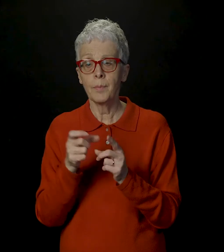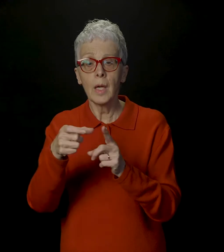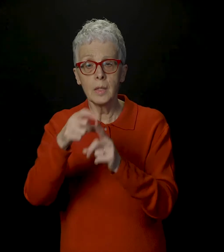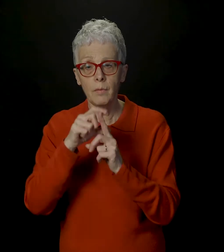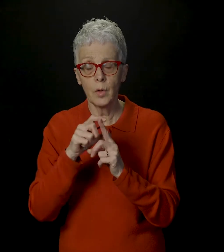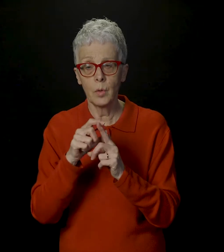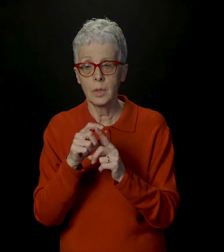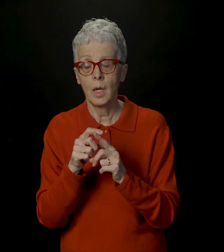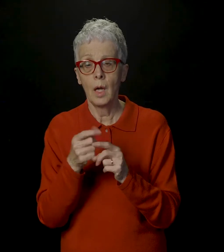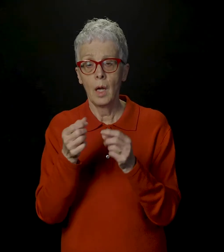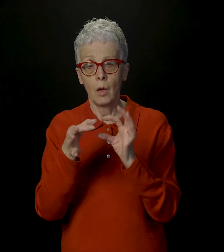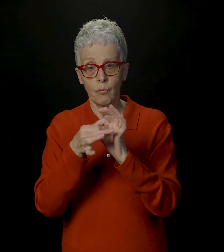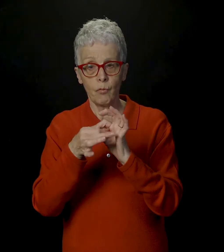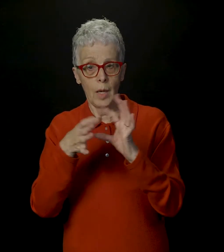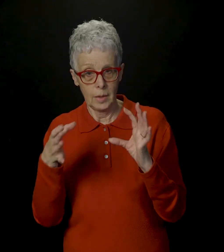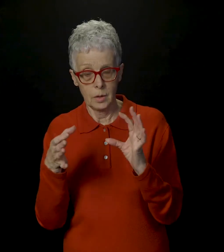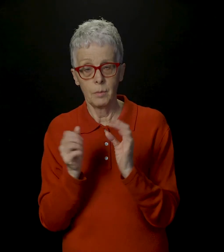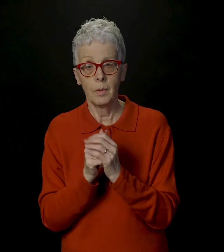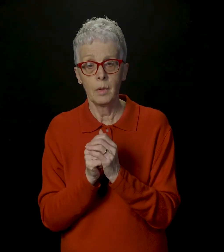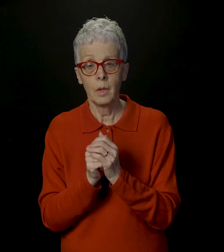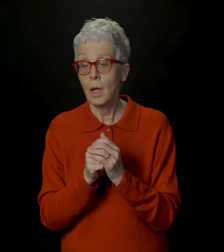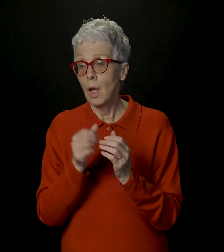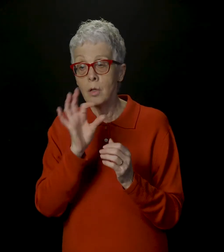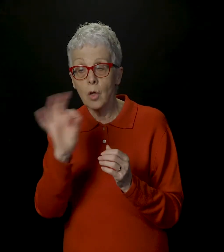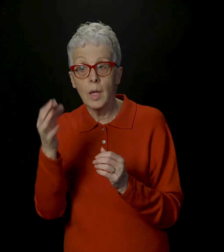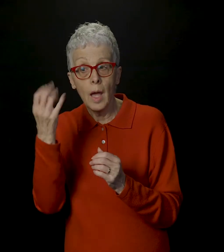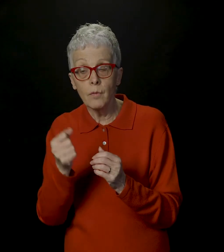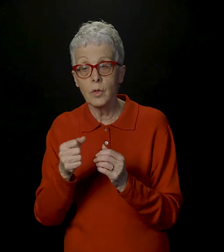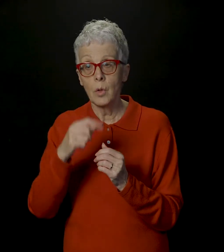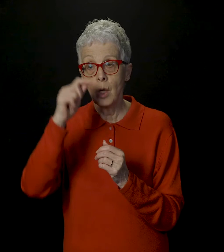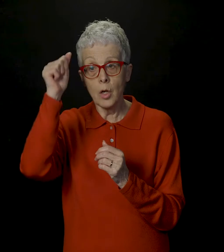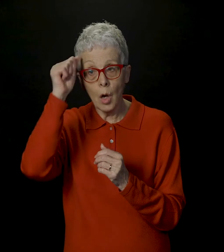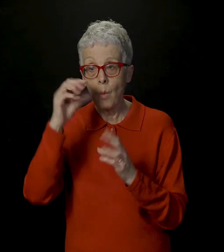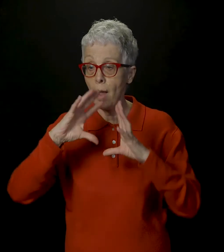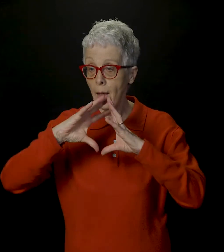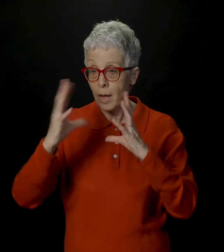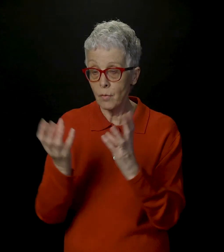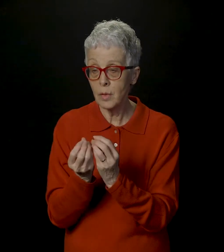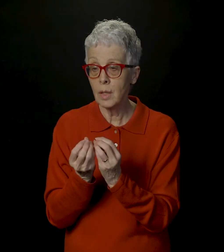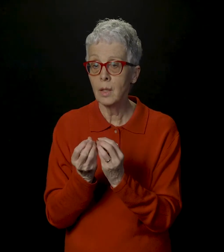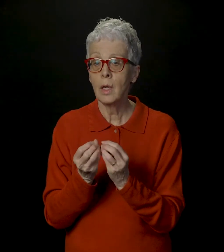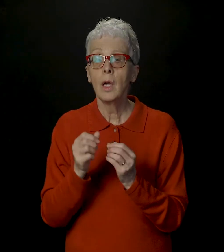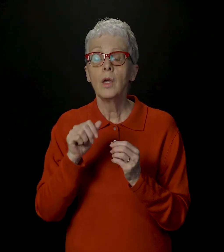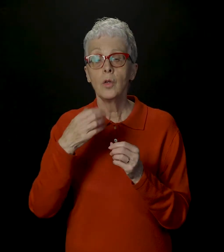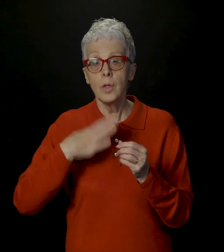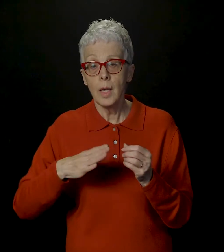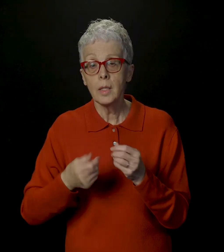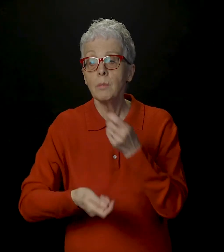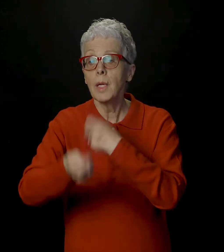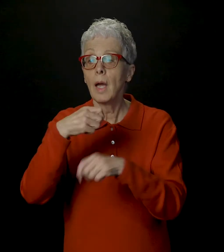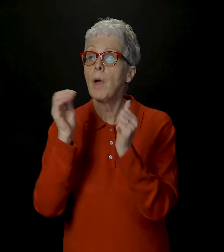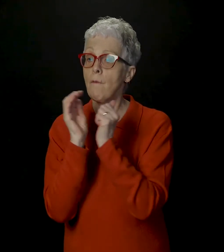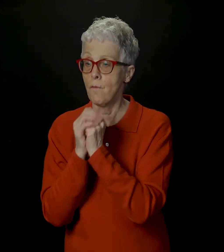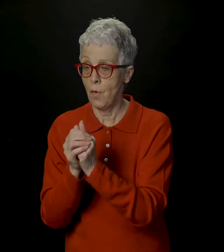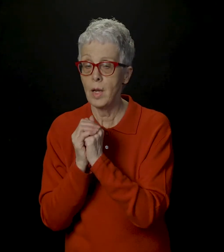in a relationship And they might want To just chat about that You do not have To be an expert You just have to Be a focused friend What are the goals Of that person